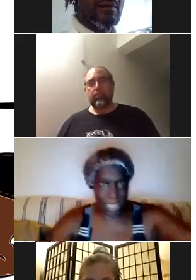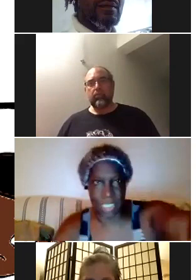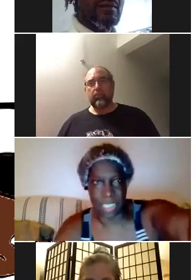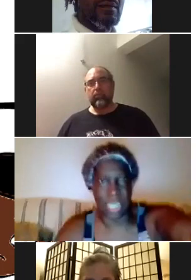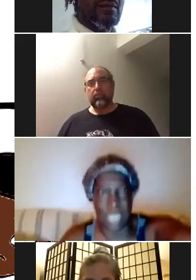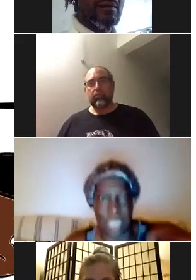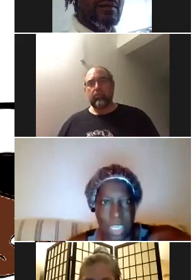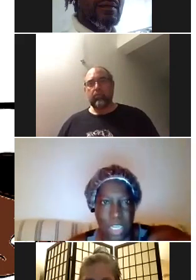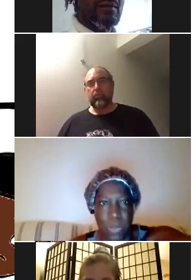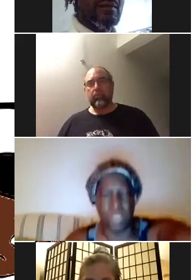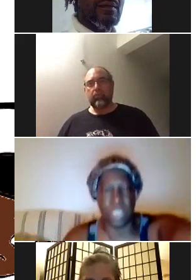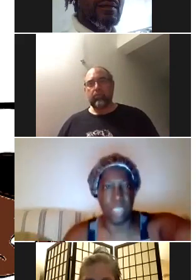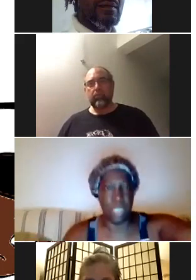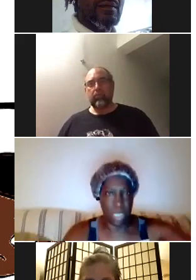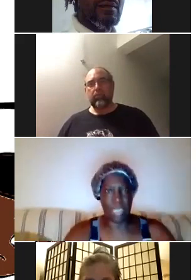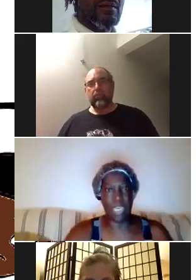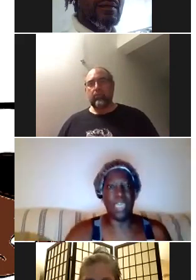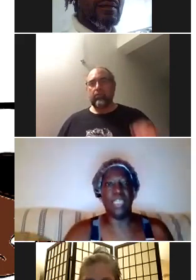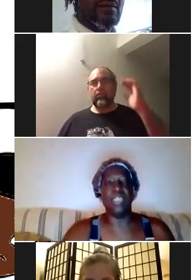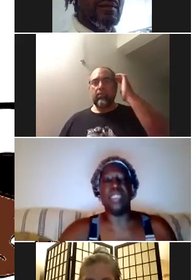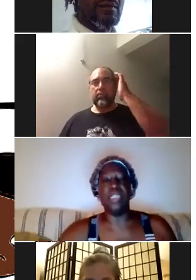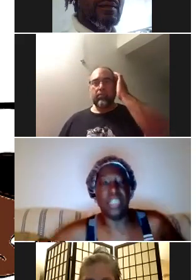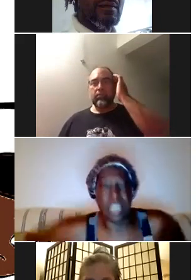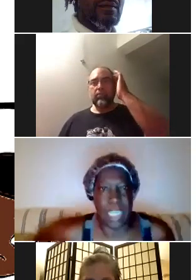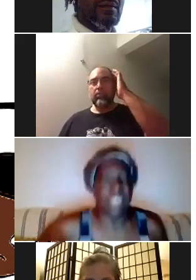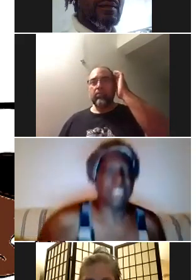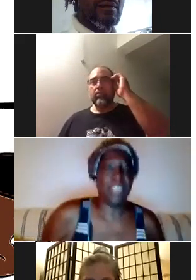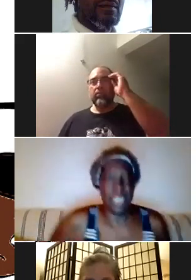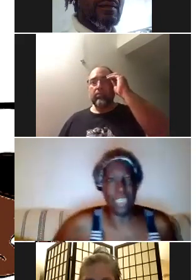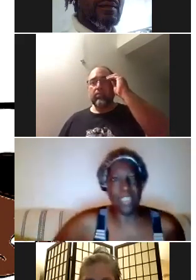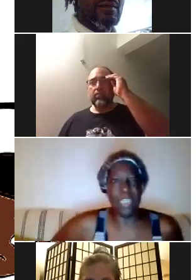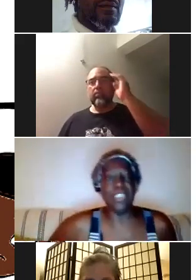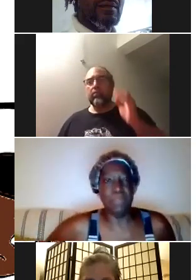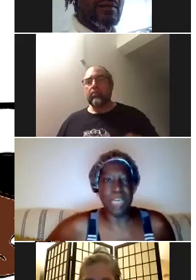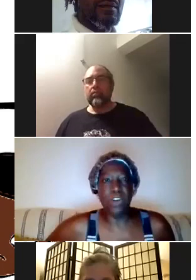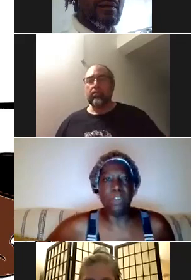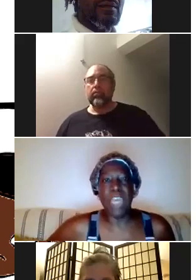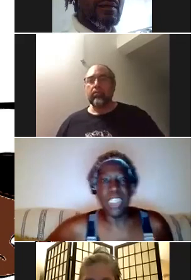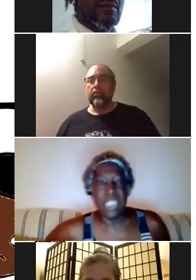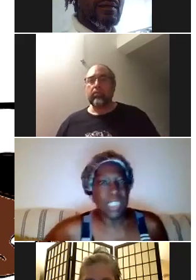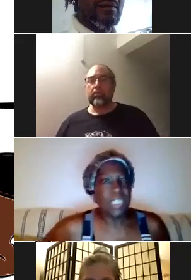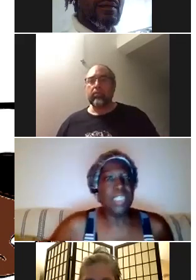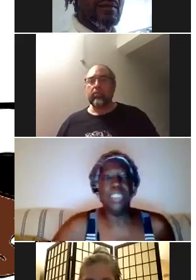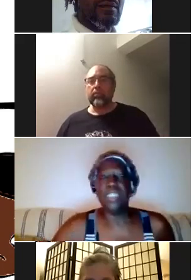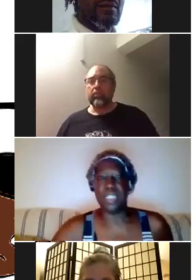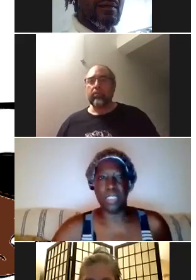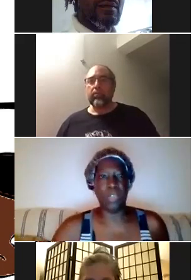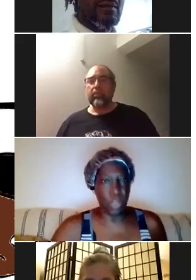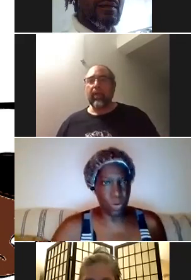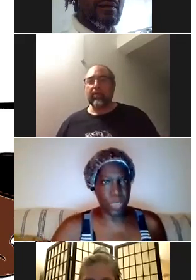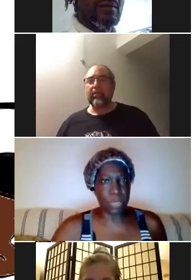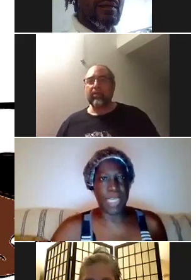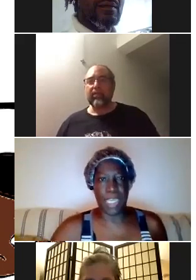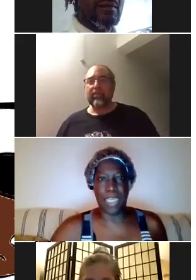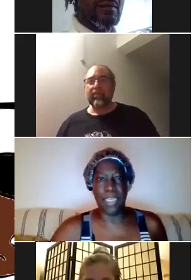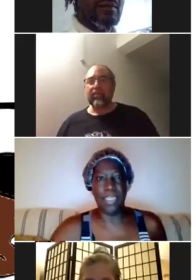Okay, let's see. Goat is, dang, can you guys see my whole face? So